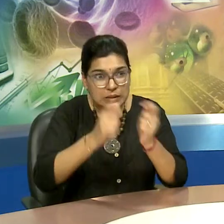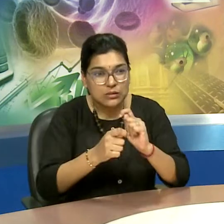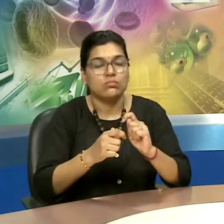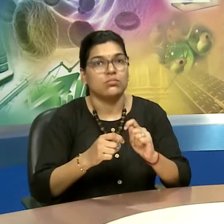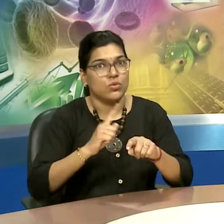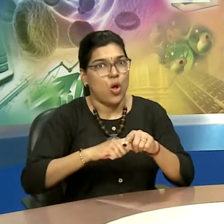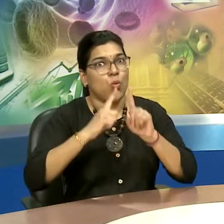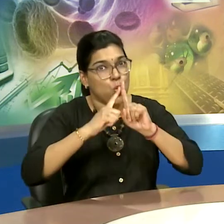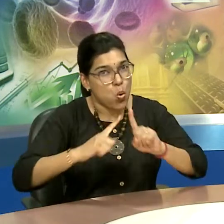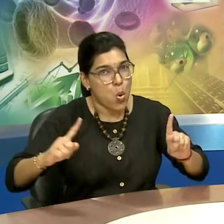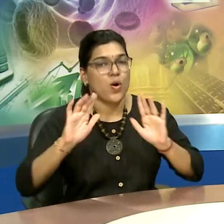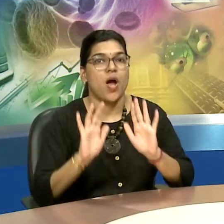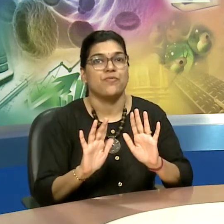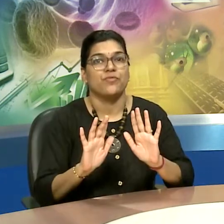in India